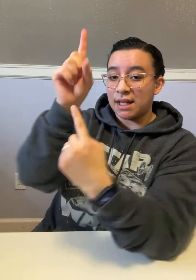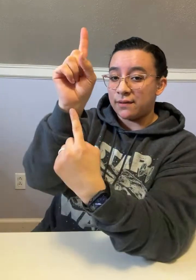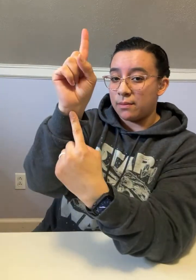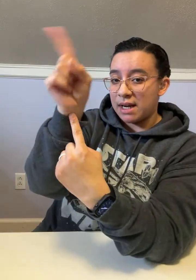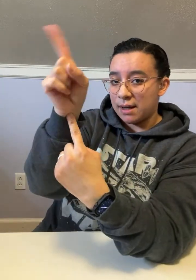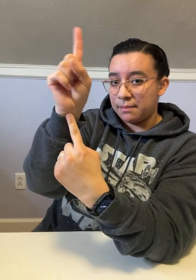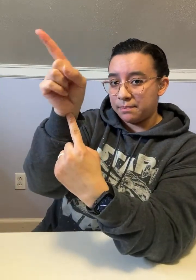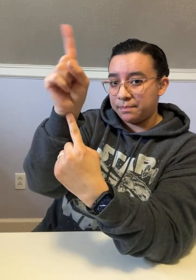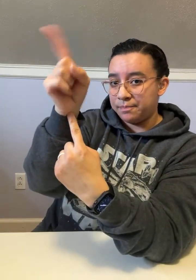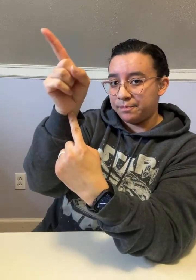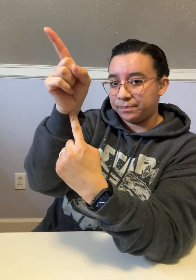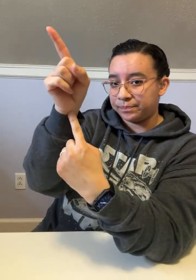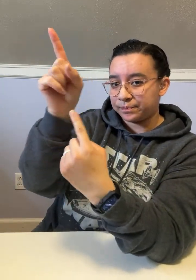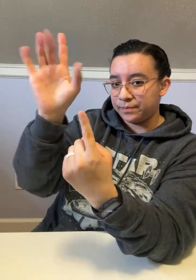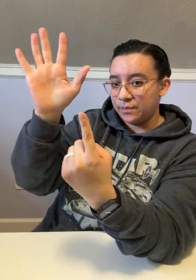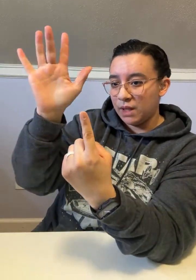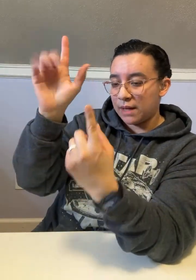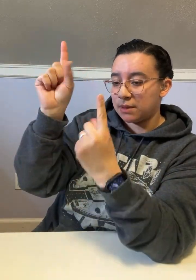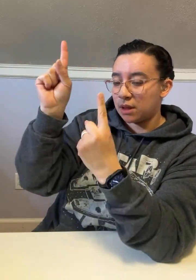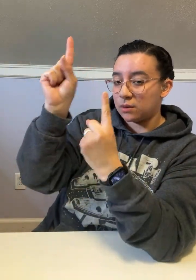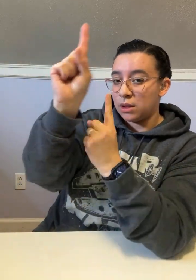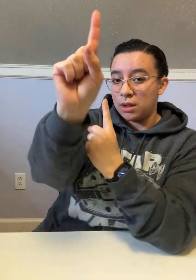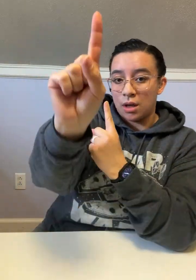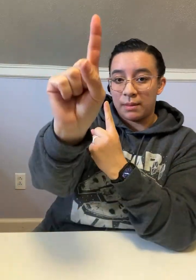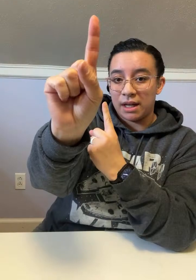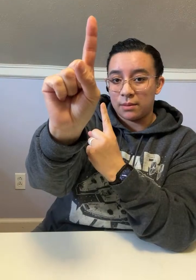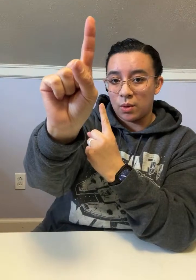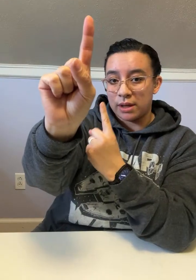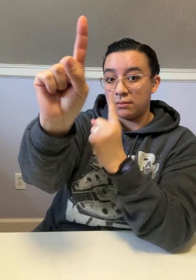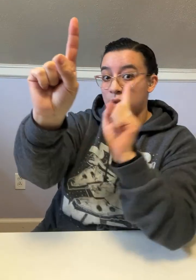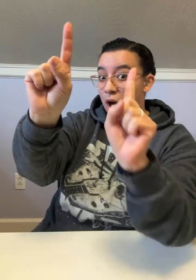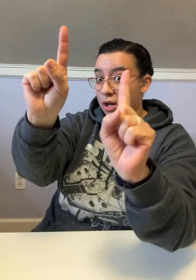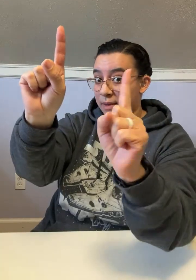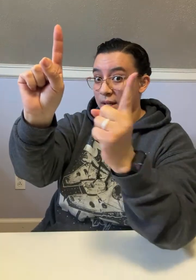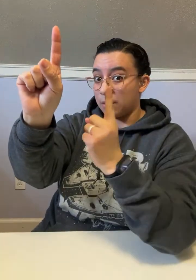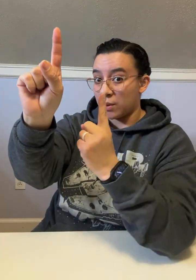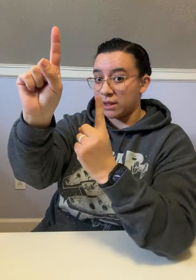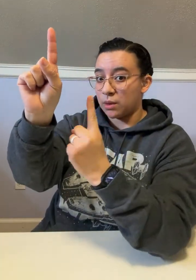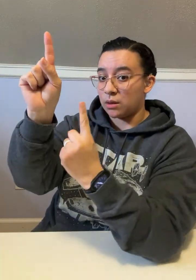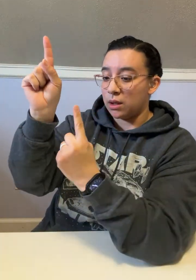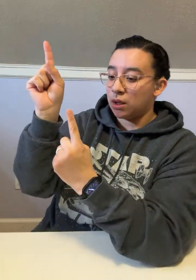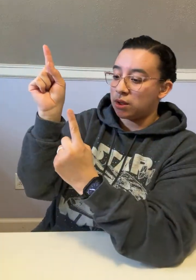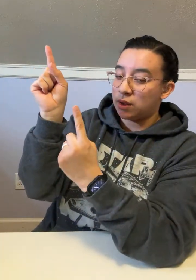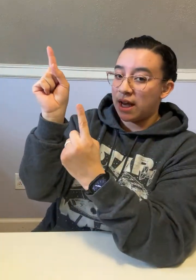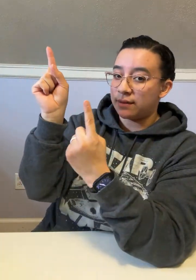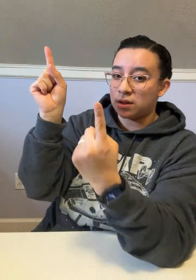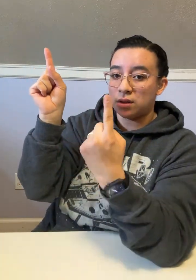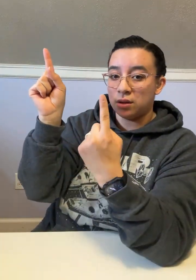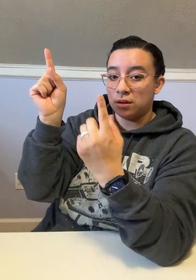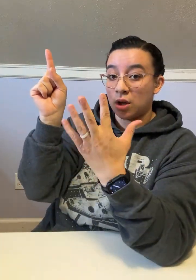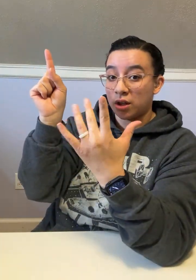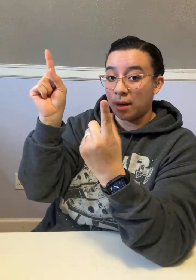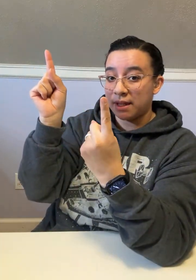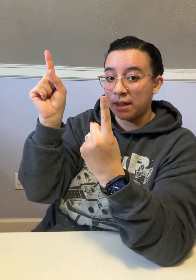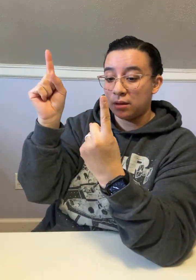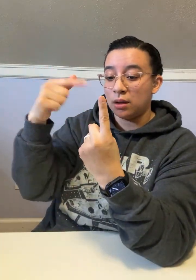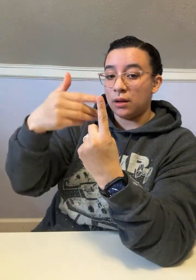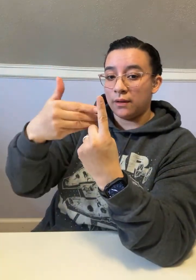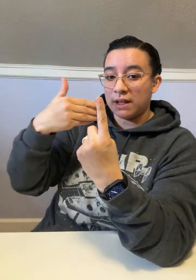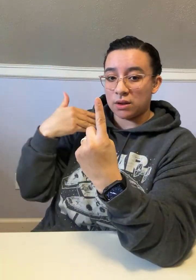a minute. Okay, so dominant hand number one, non-dominant hand number one as well. So you have the non-dominant hand face